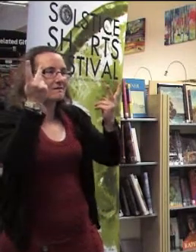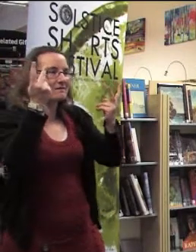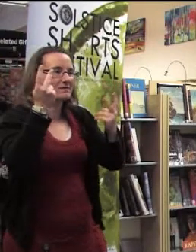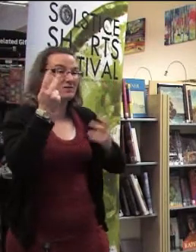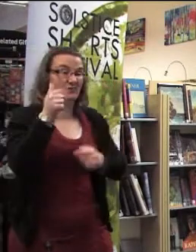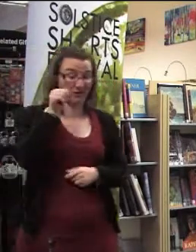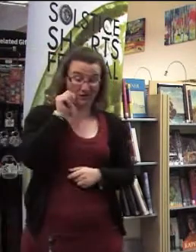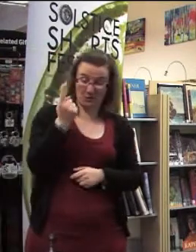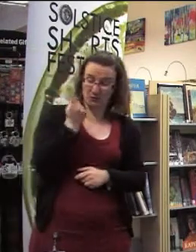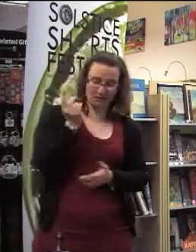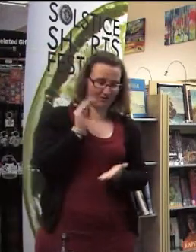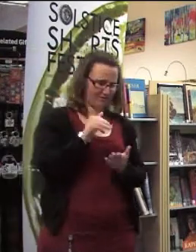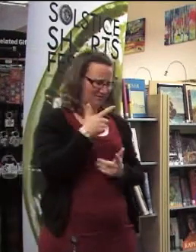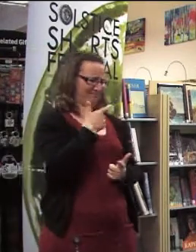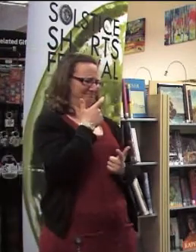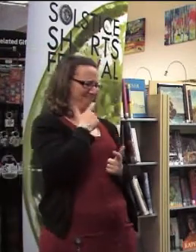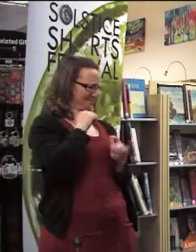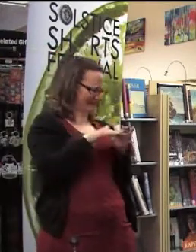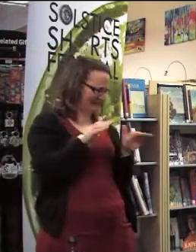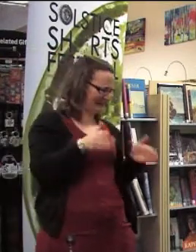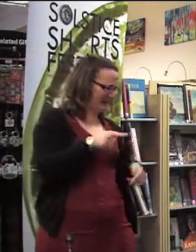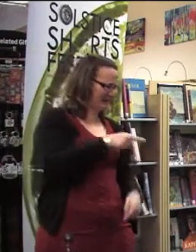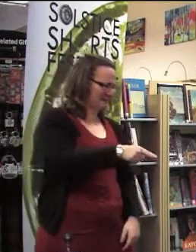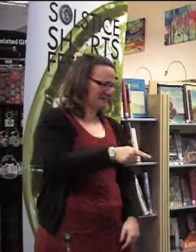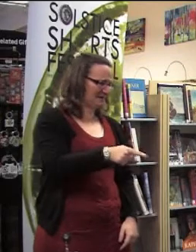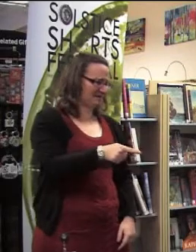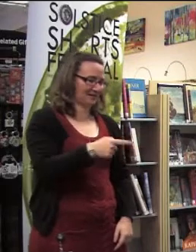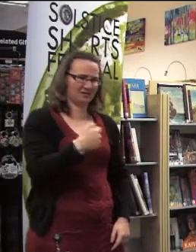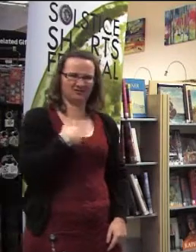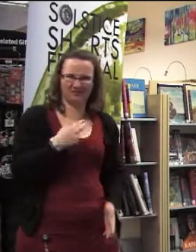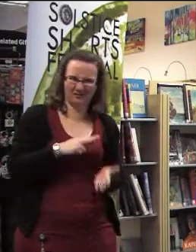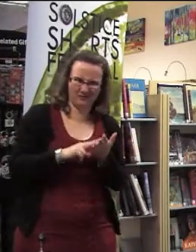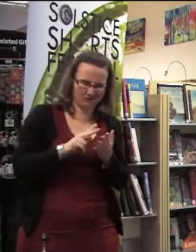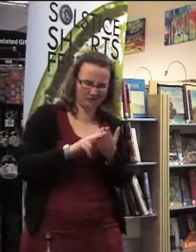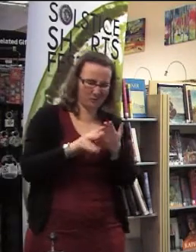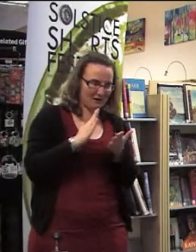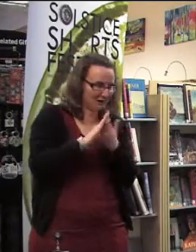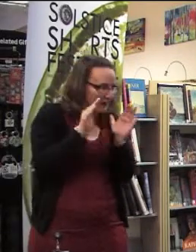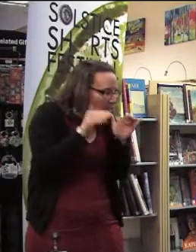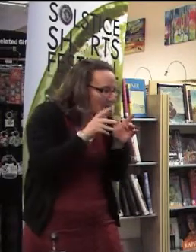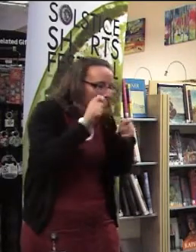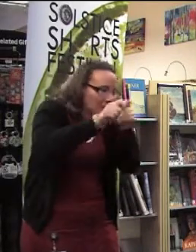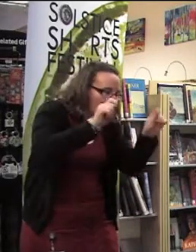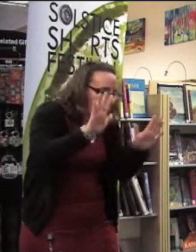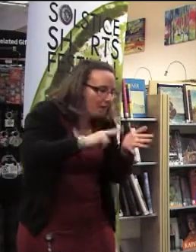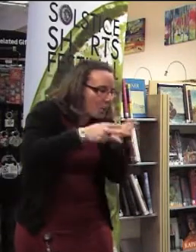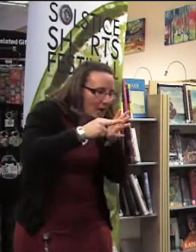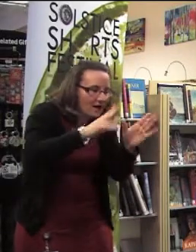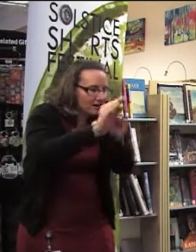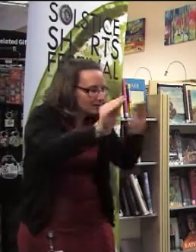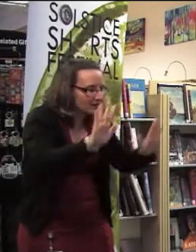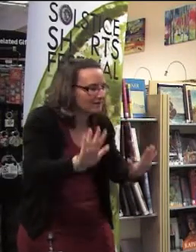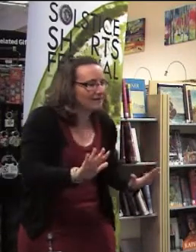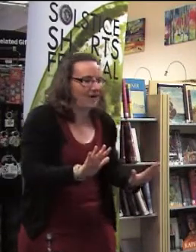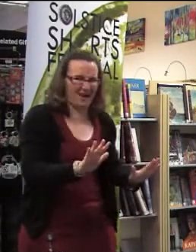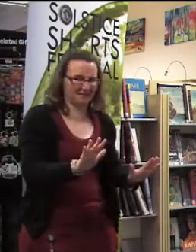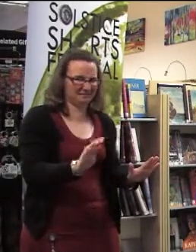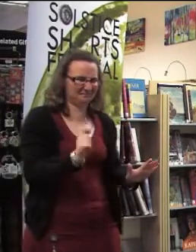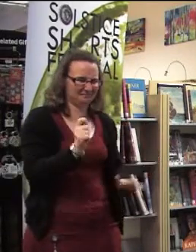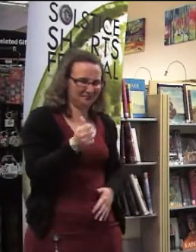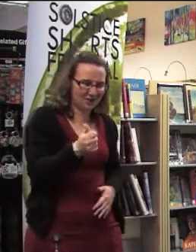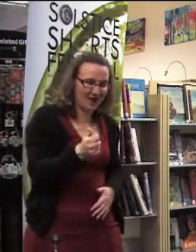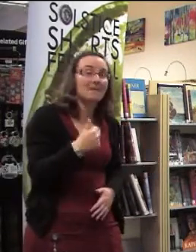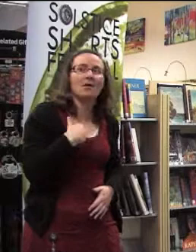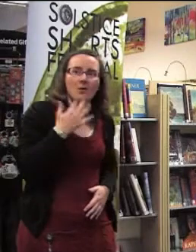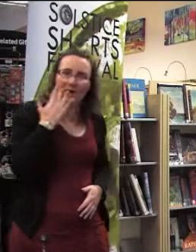table. It's unusual for me to go to so much trouble to be this organised. I can be when it